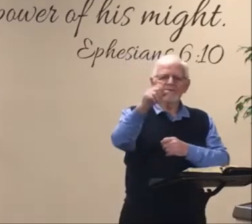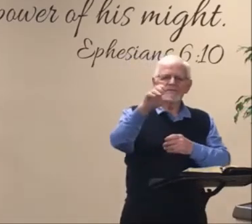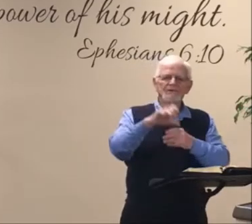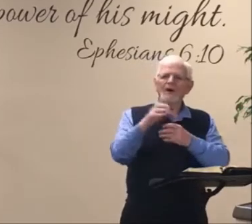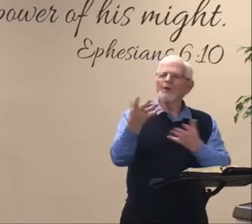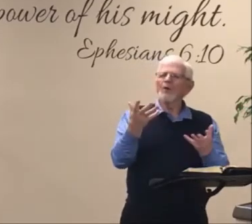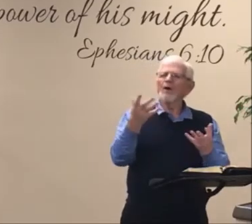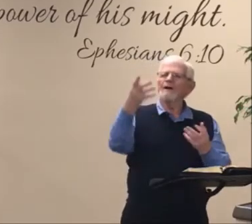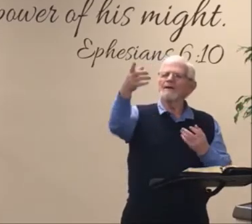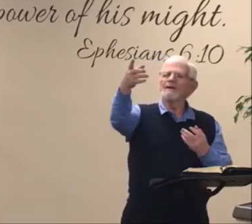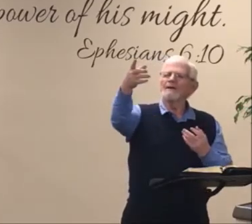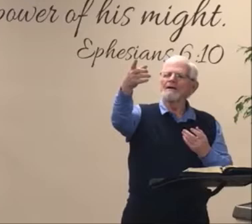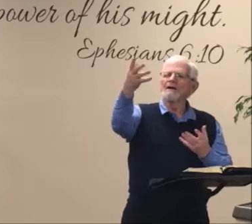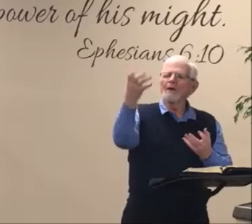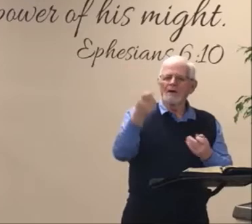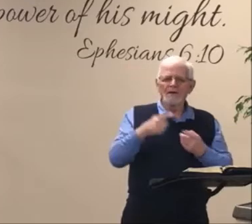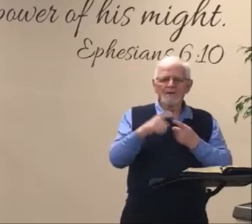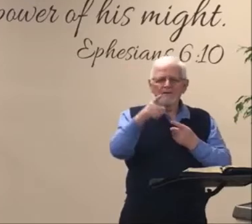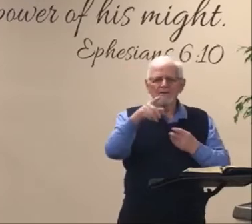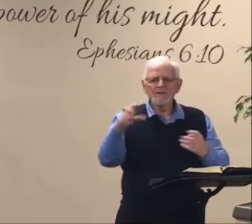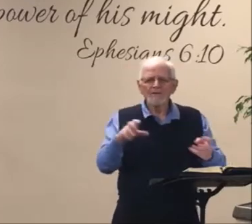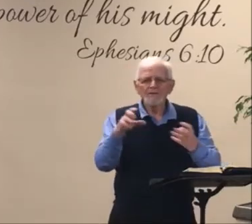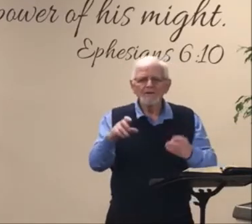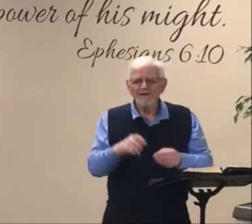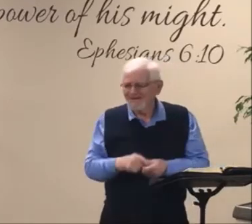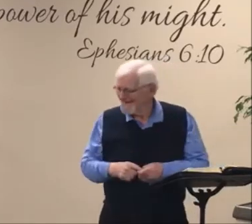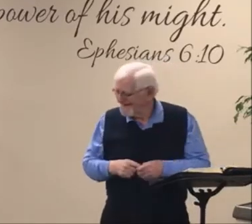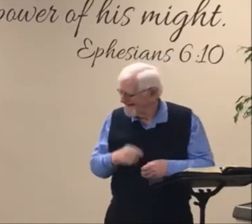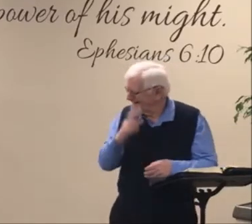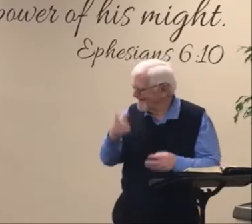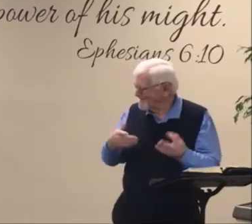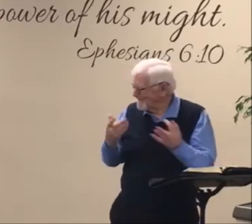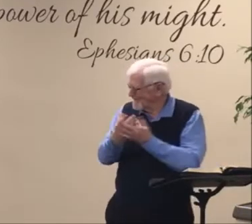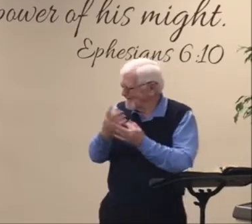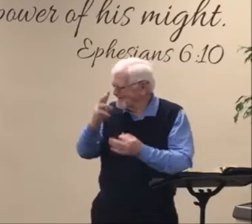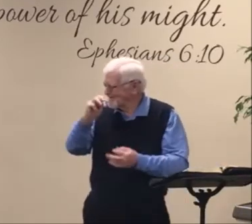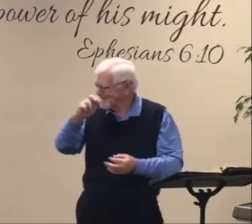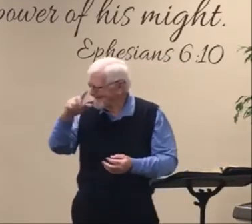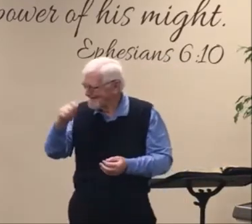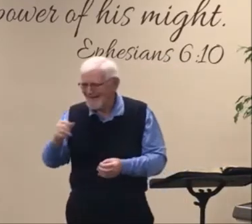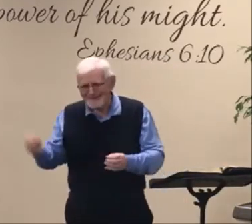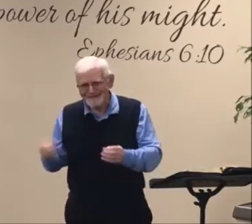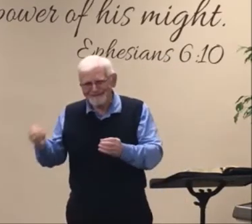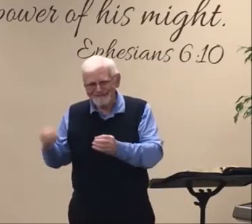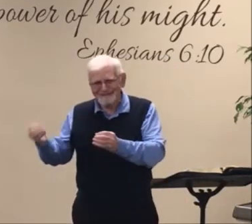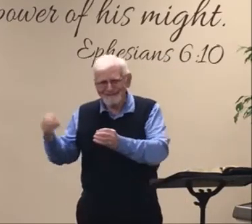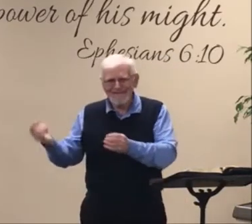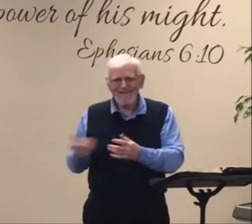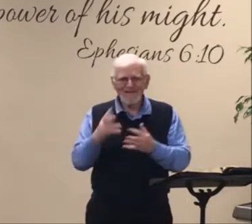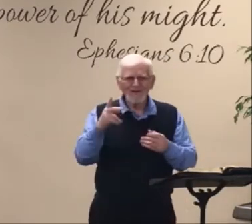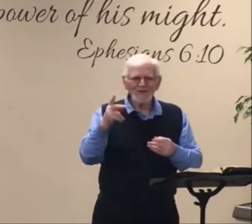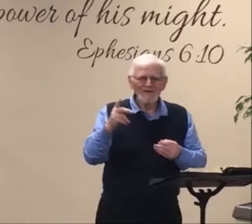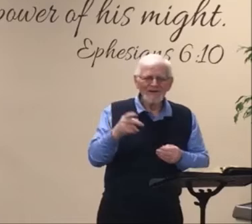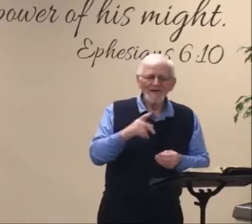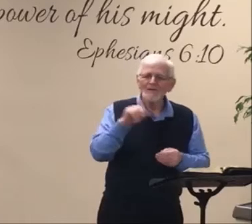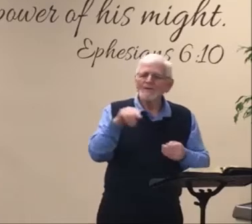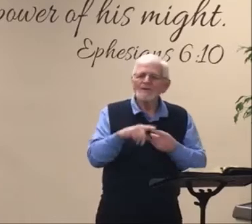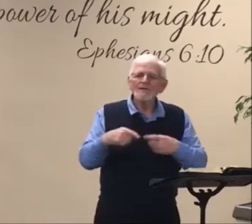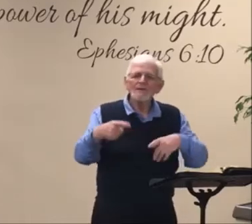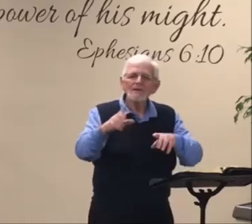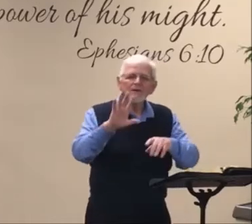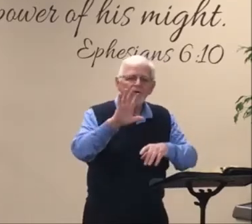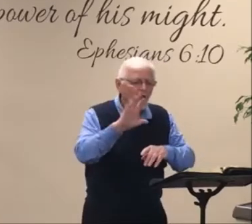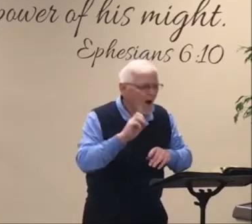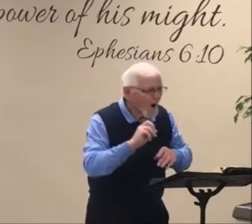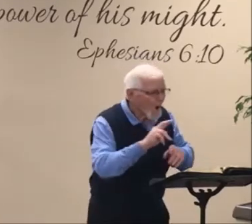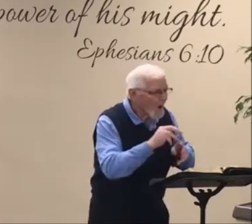what God wants you to do. Boy, we're never going to get through this message, are we? Number two, what happens when you go your own way? You determine